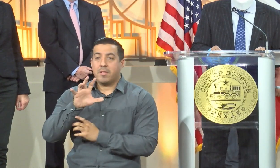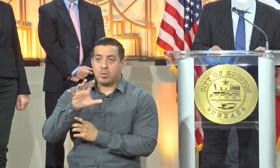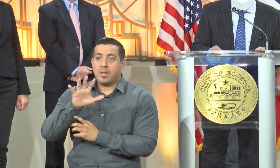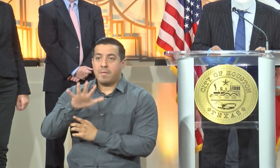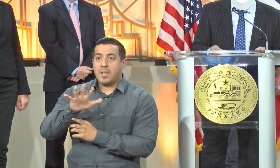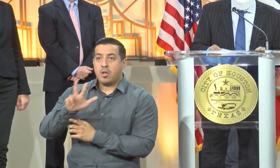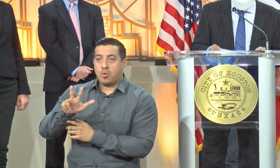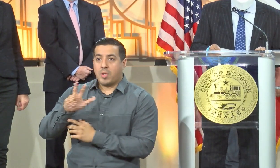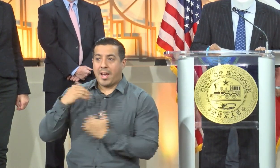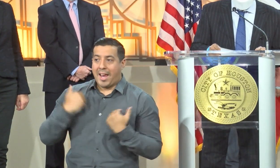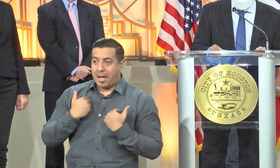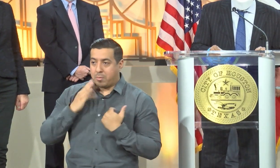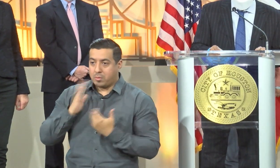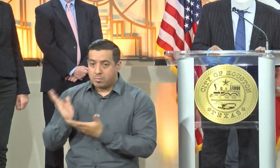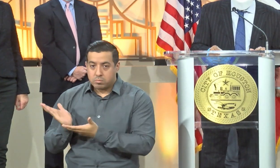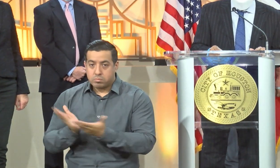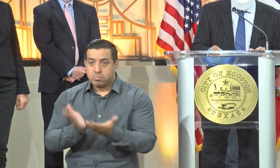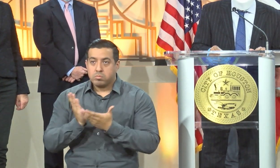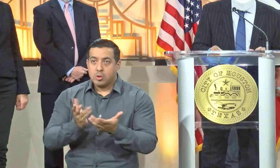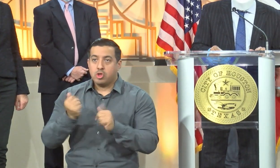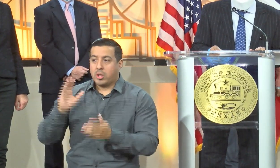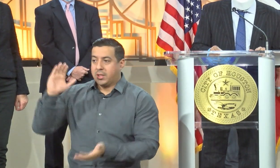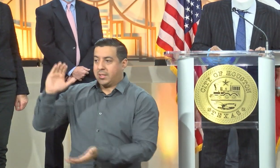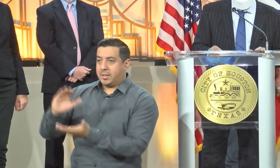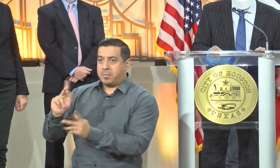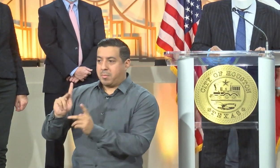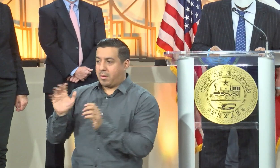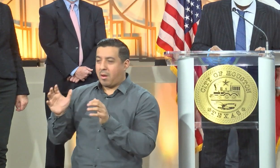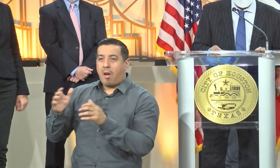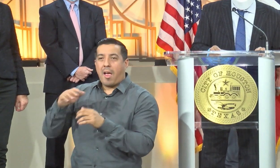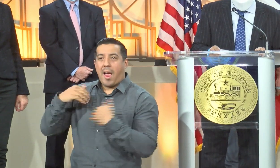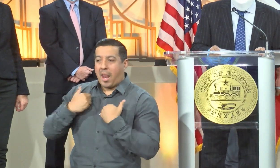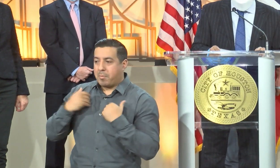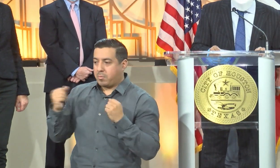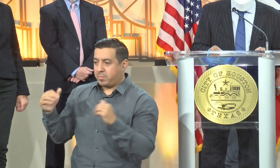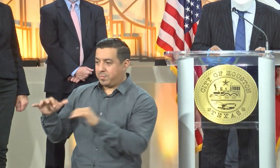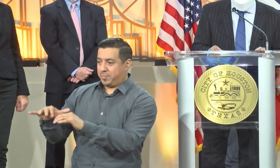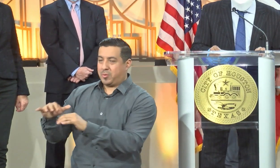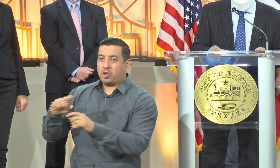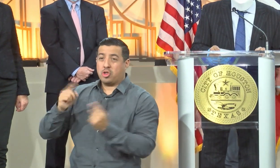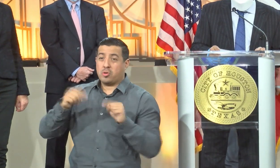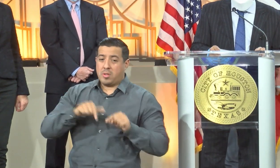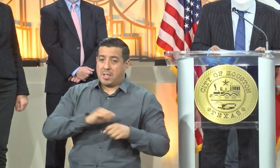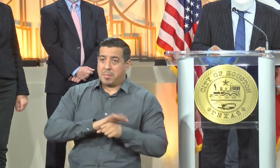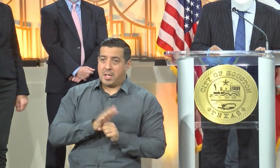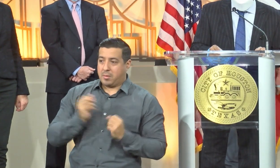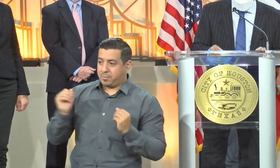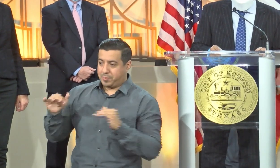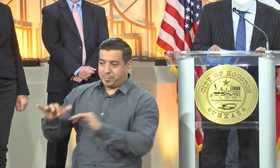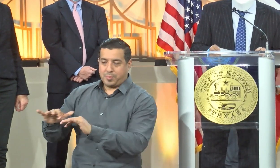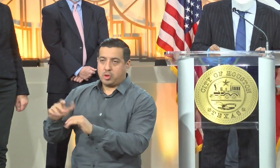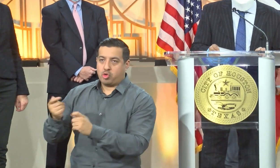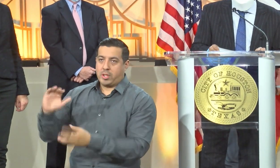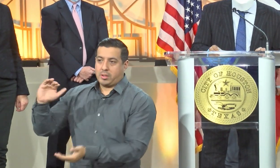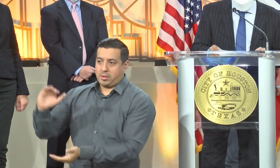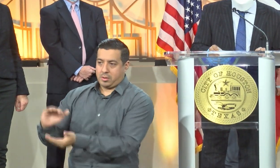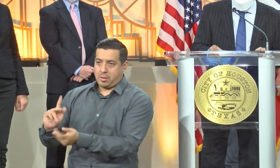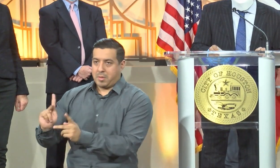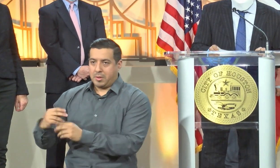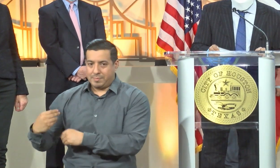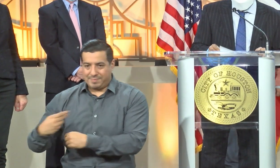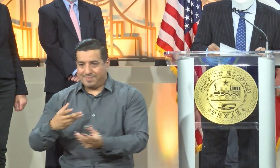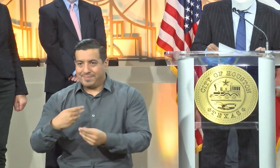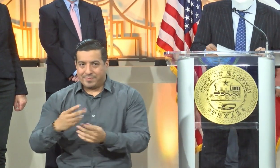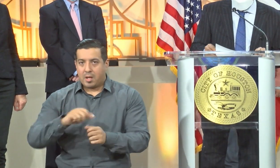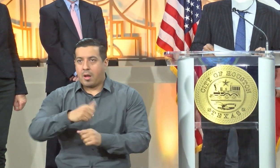1,753 animals in order to help reduce shelter capacity constraints during the pandemic. To support BARK's socially distanced